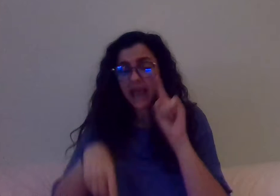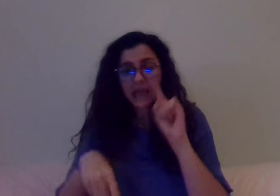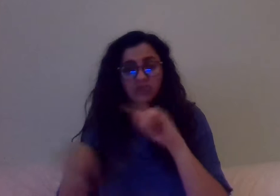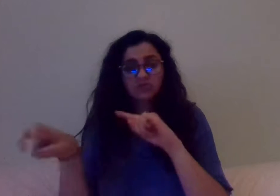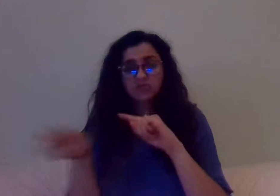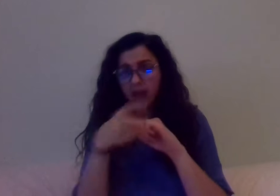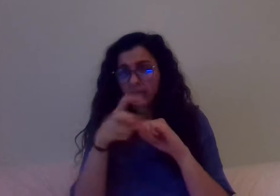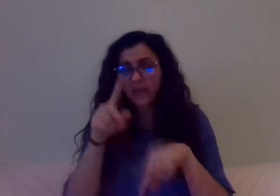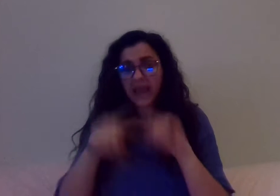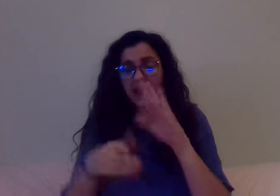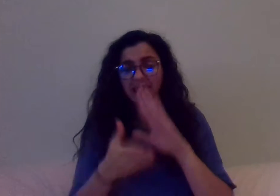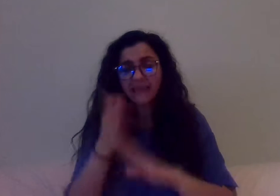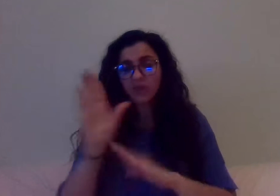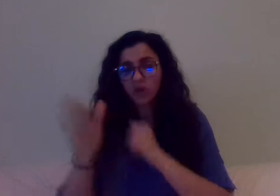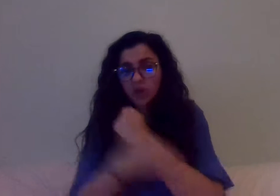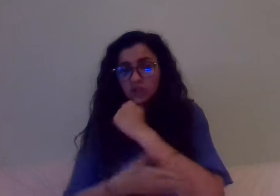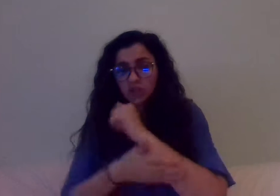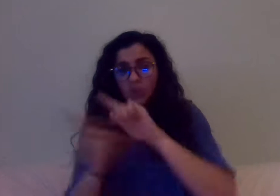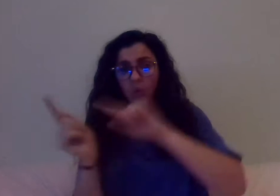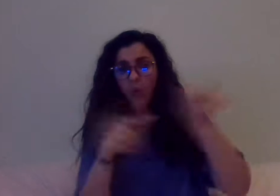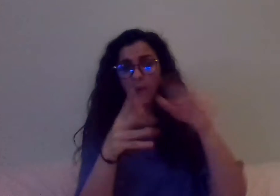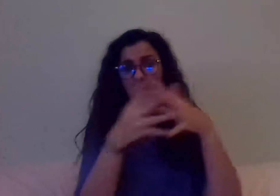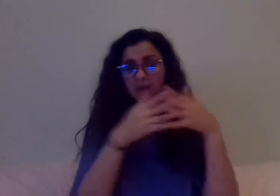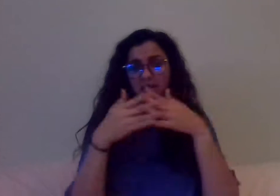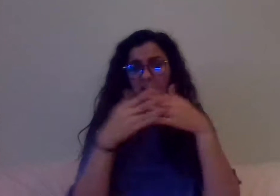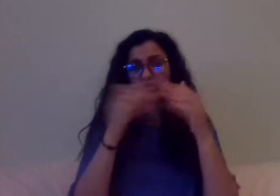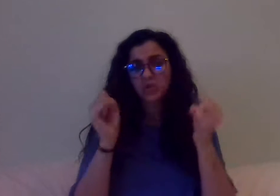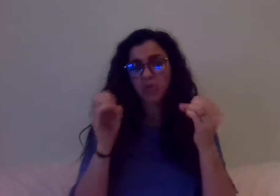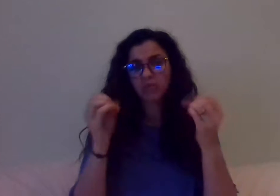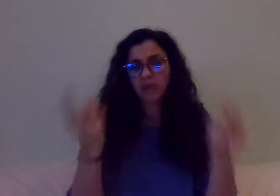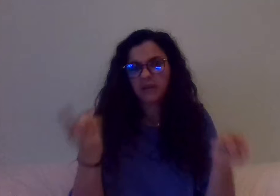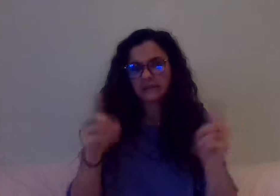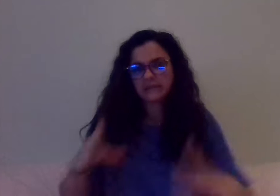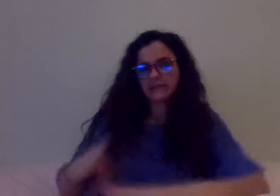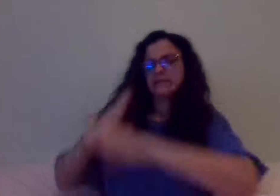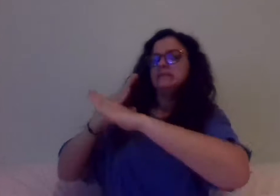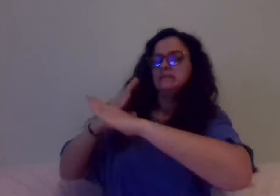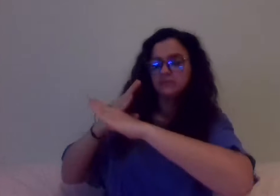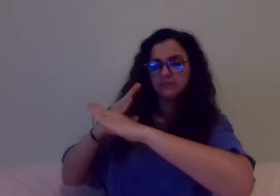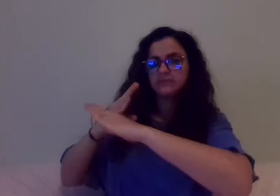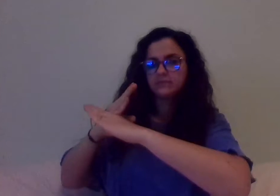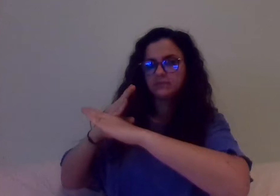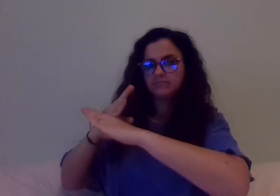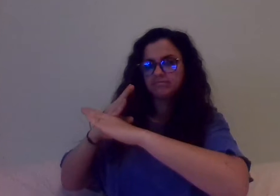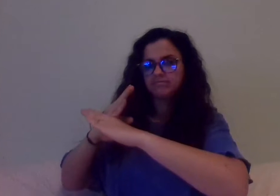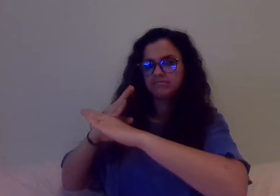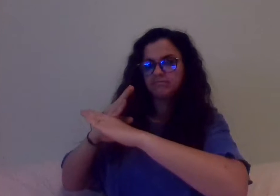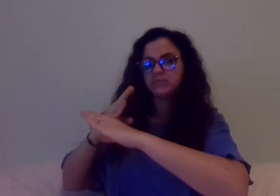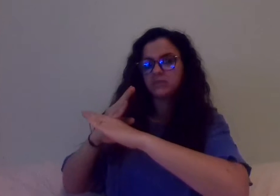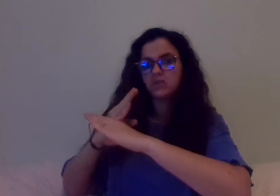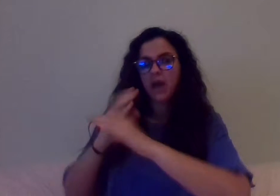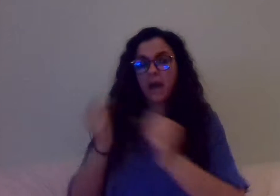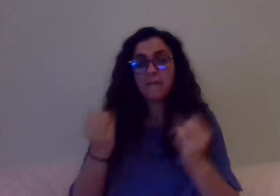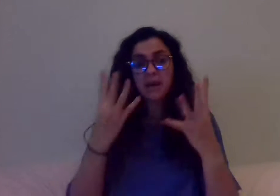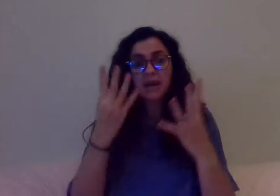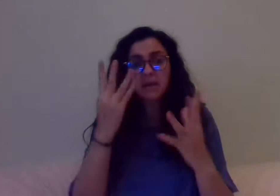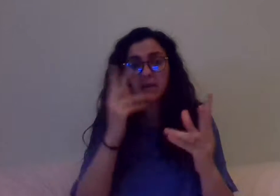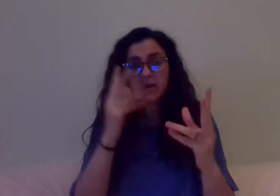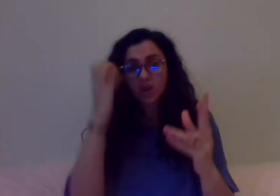States. So there's a blocking of sorts of the number of European immigrants that are able to come and fill these jobs.